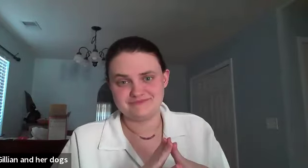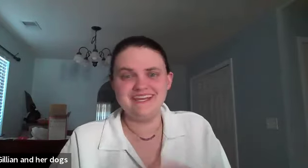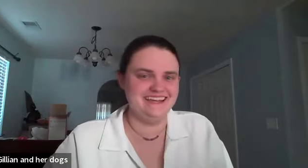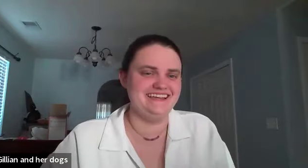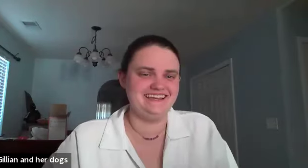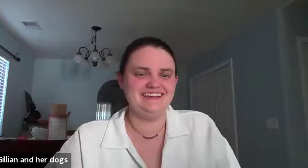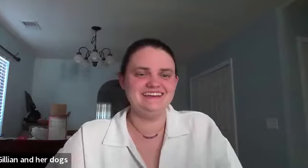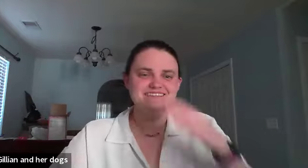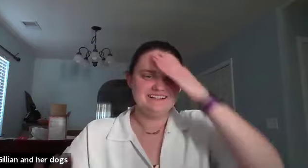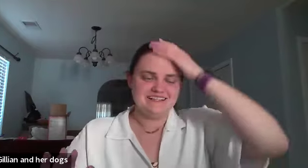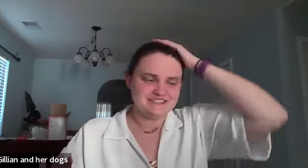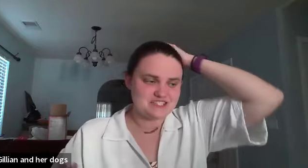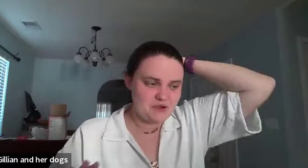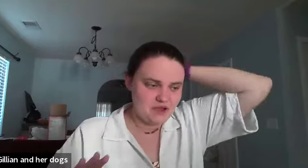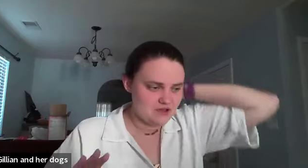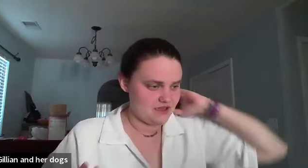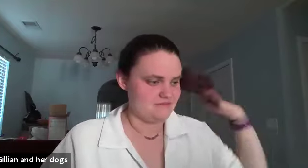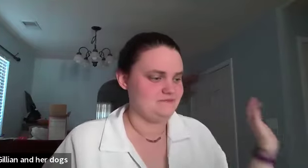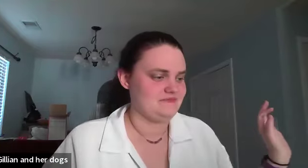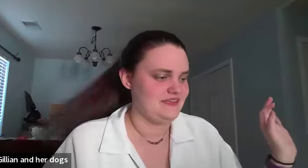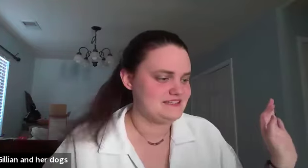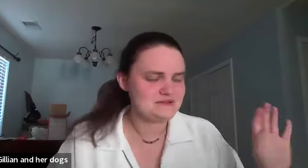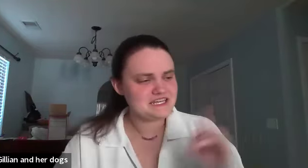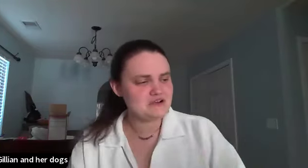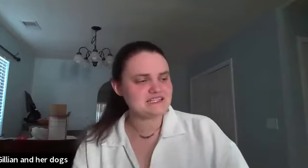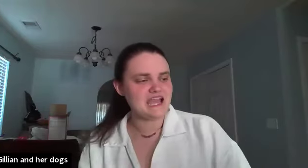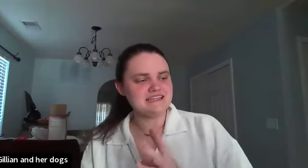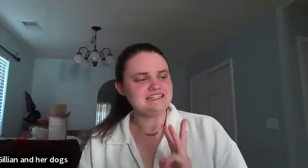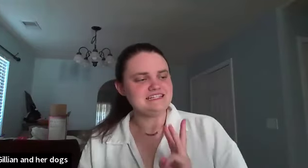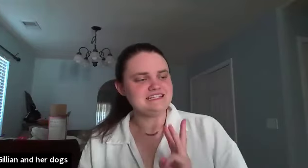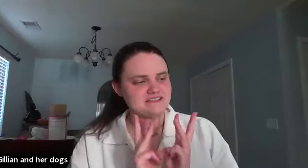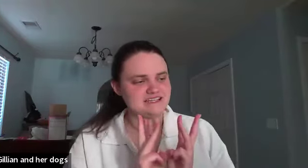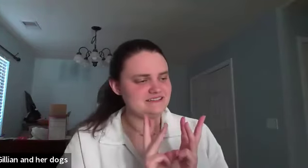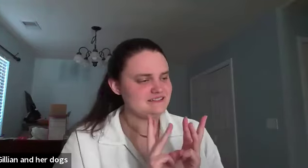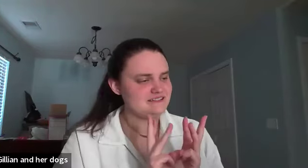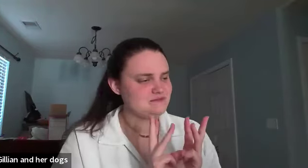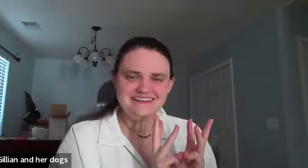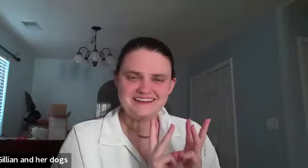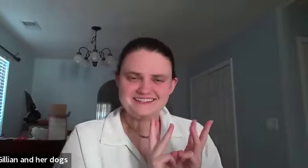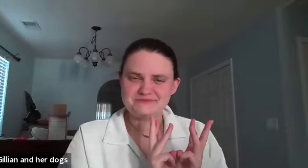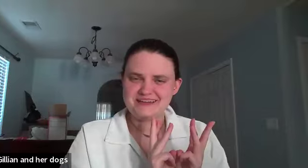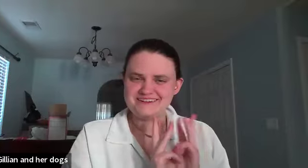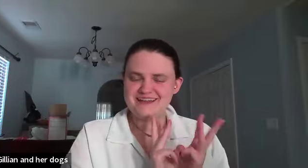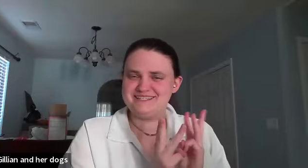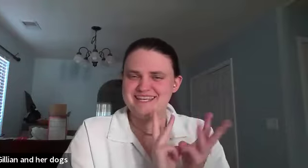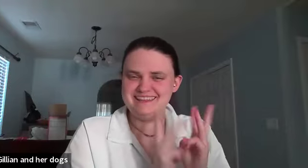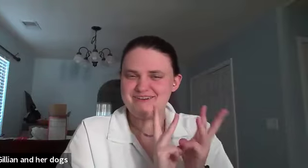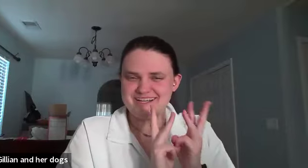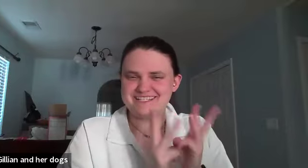vacation. So, okay. Because I was sitting here, I was like, as I did weather, I was like, did we really not do weather? I was sitting there